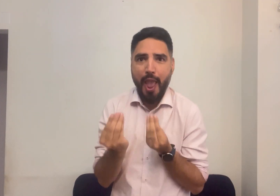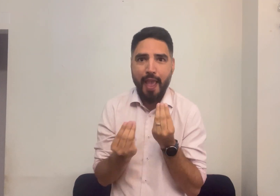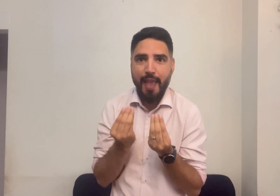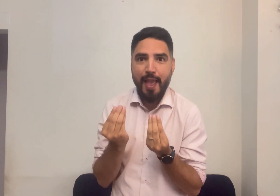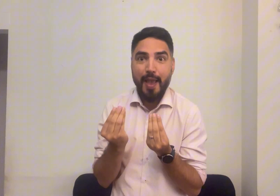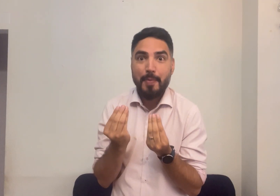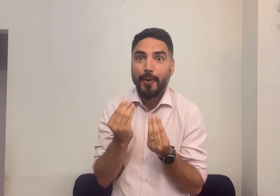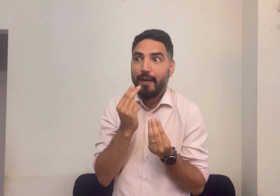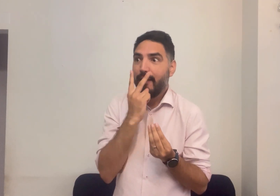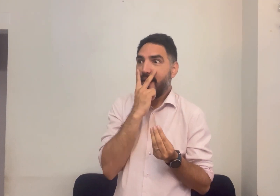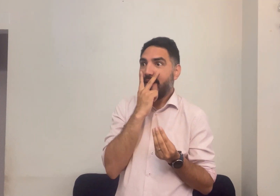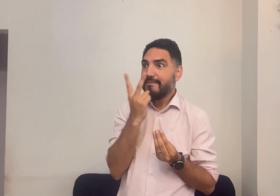more visually appealing.